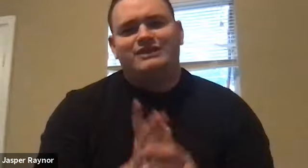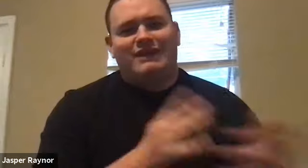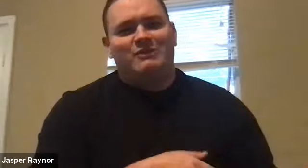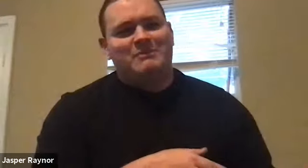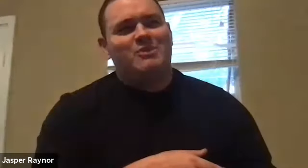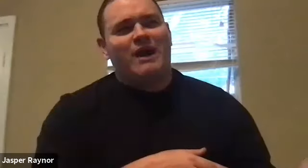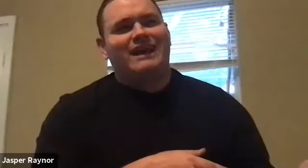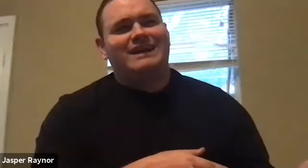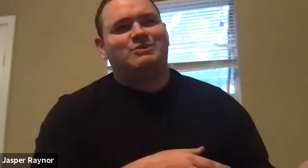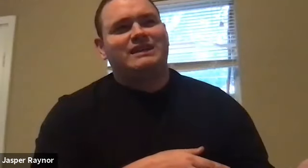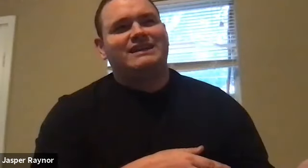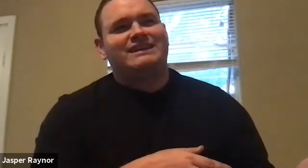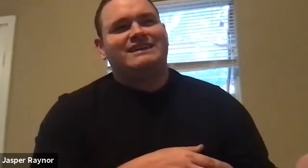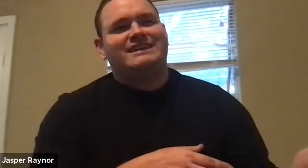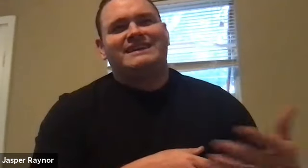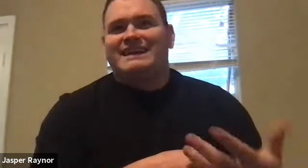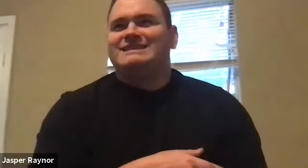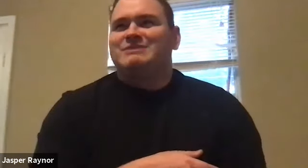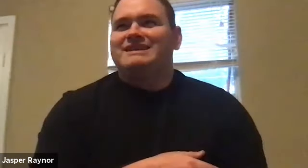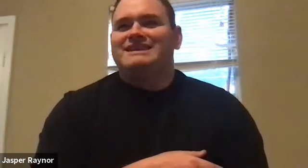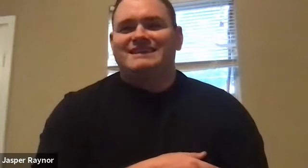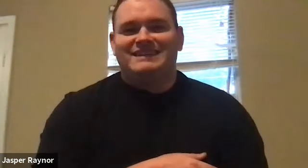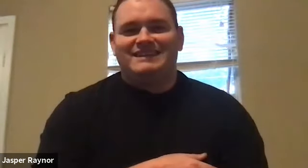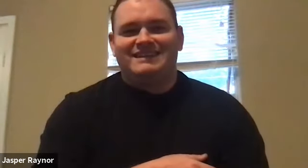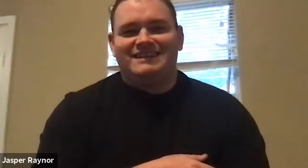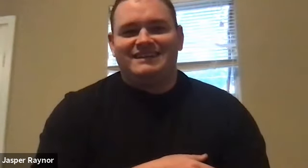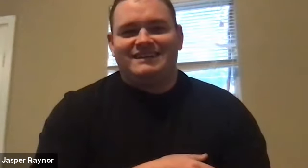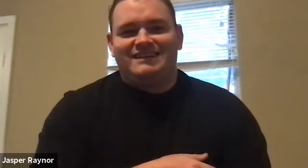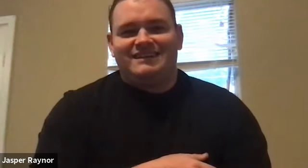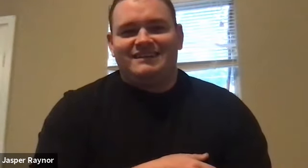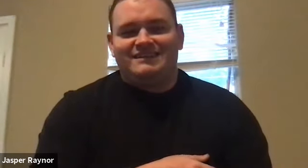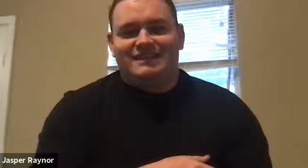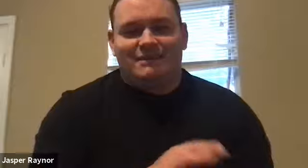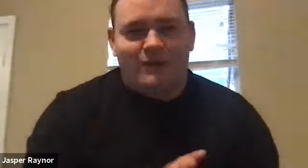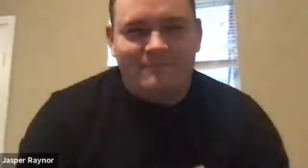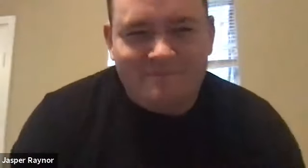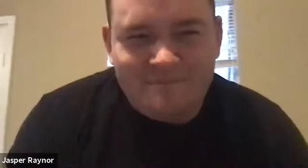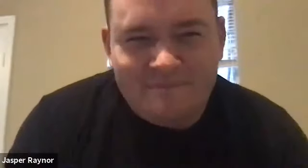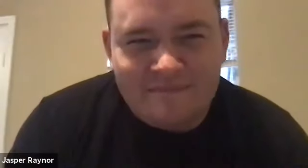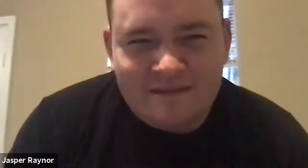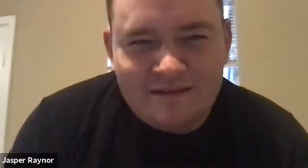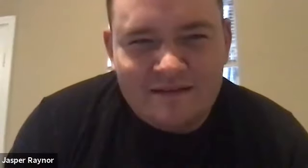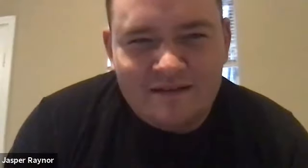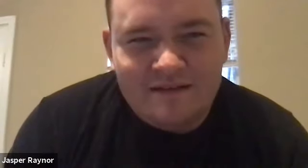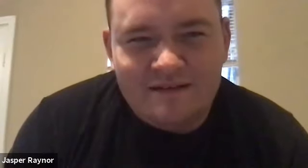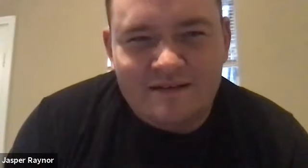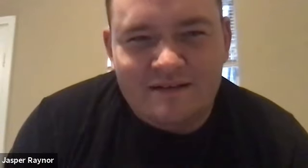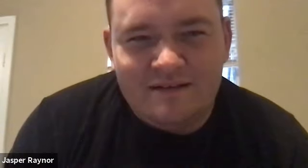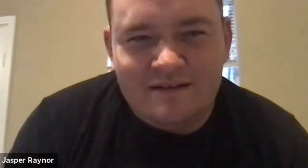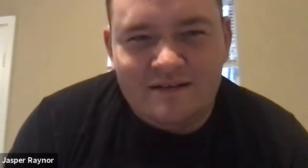I remember why last week. You said that you see it more in the hearing world. I said what? You said they do that more in the hearing world than